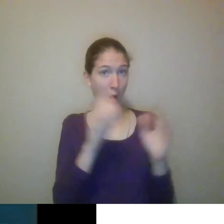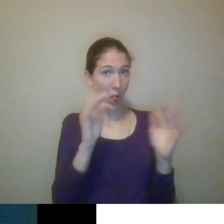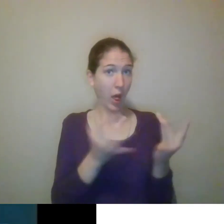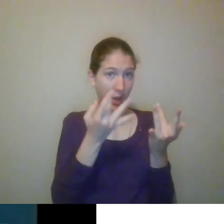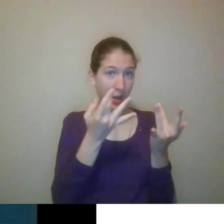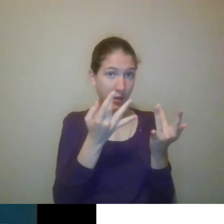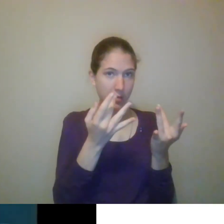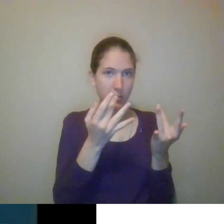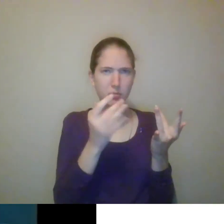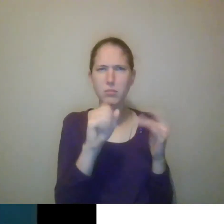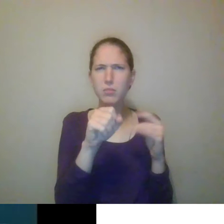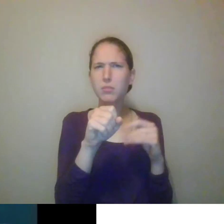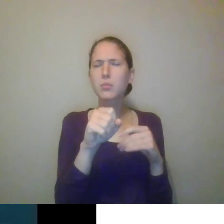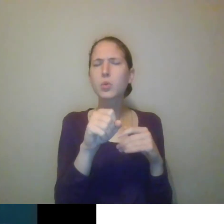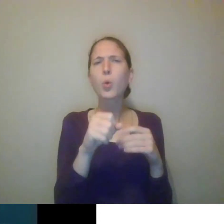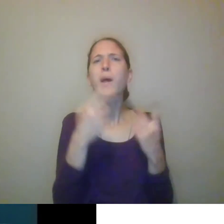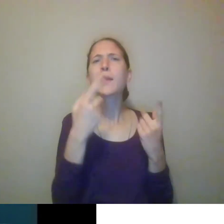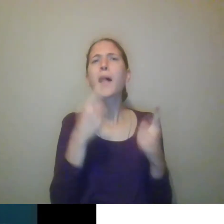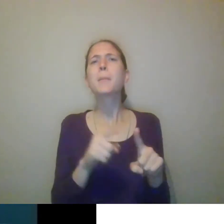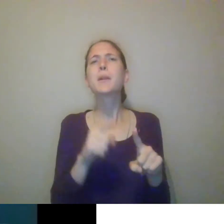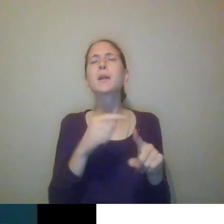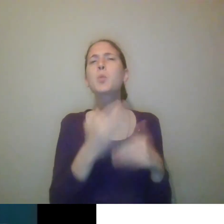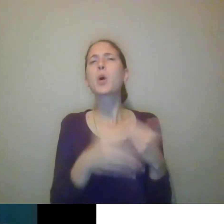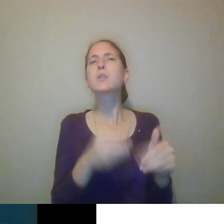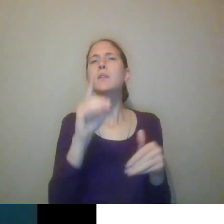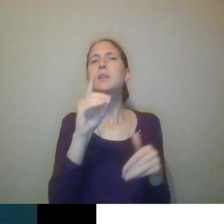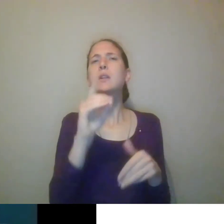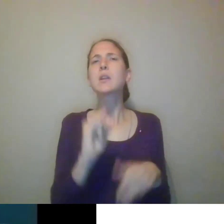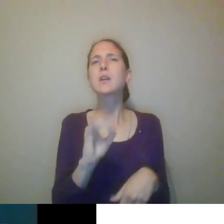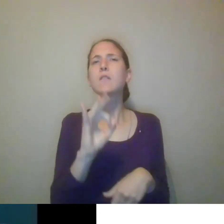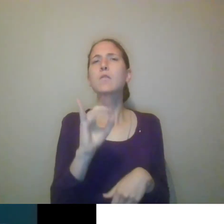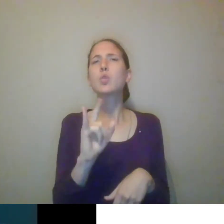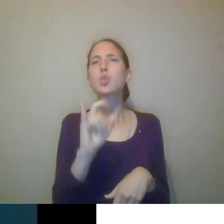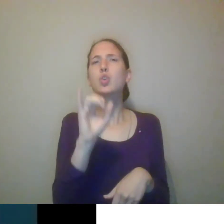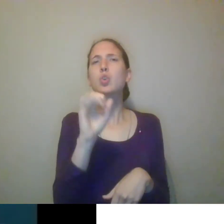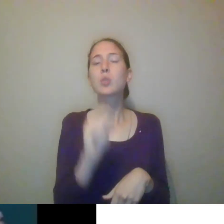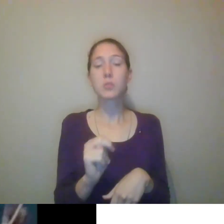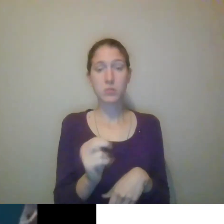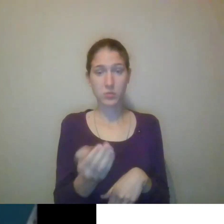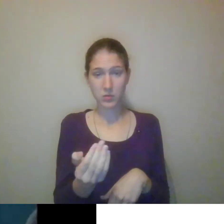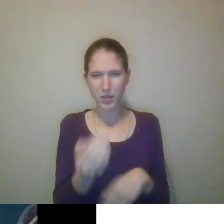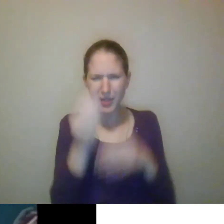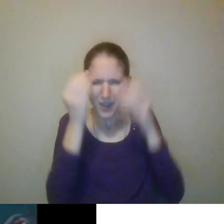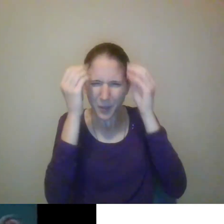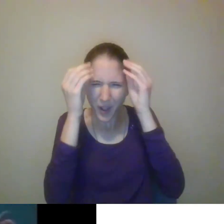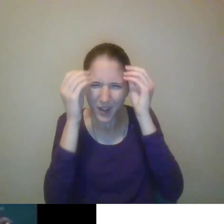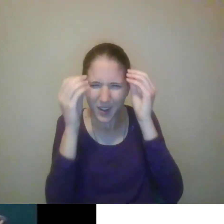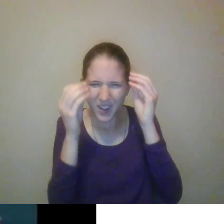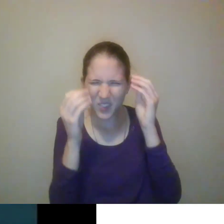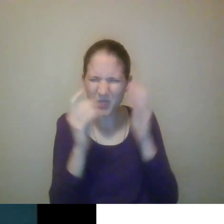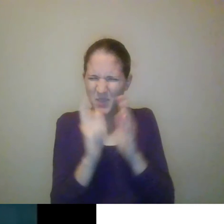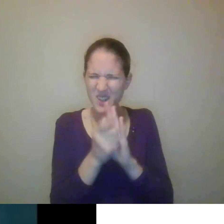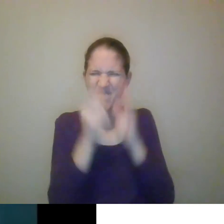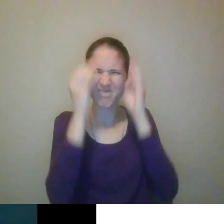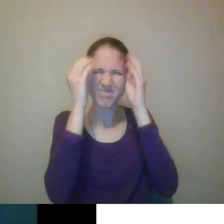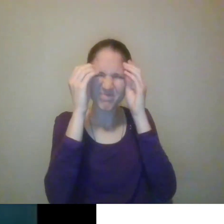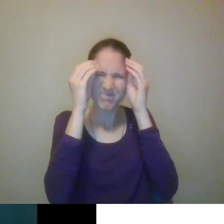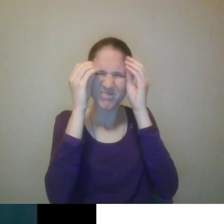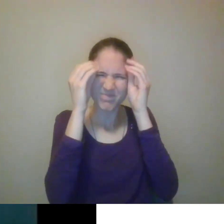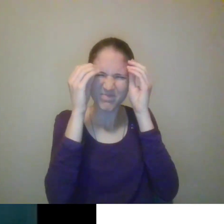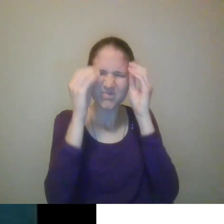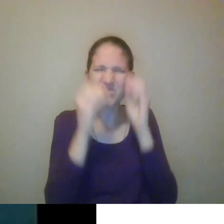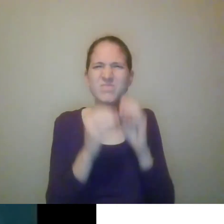So what, can anybody tell me what's happening in diffusion? think about it. Everyone think about it for a minute and